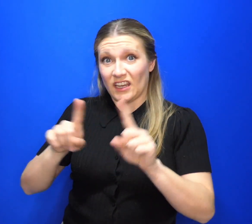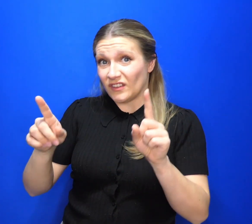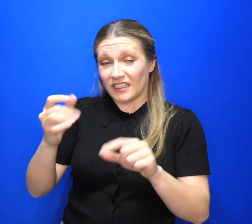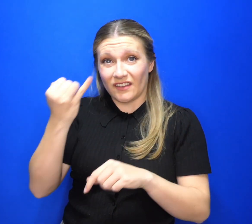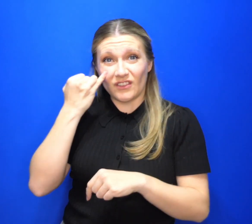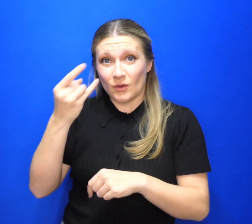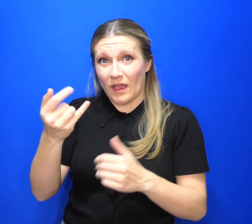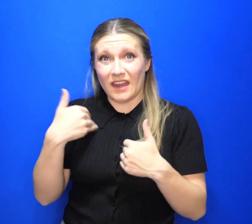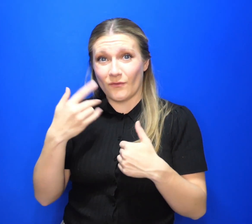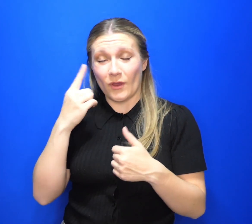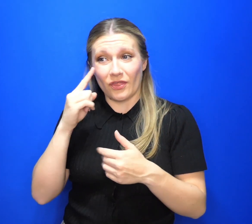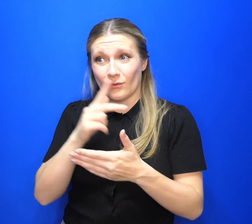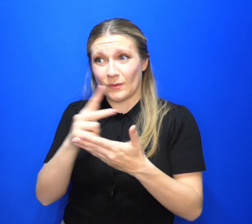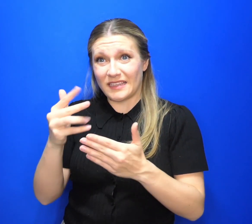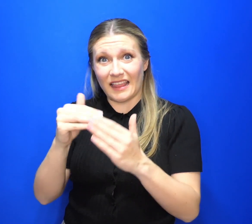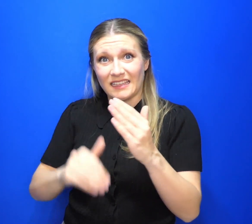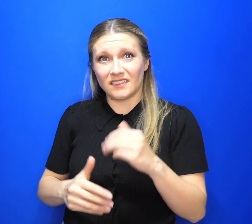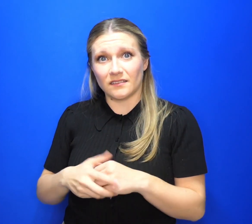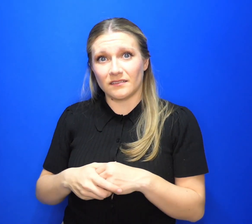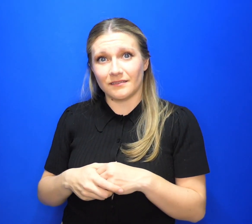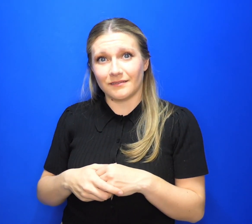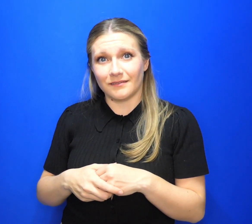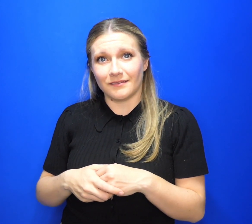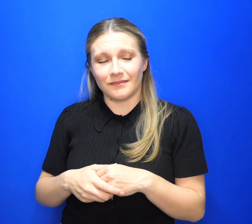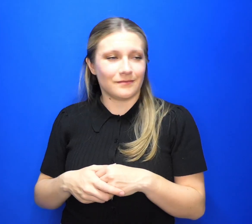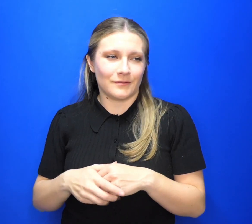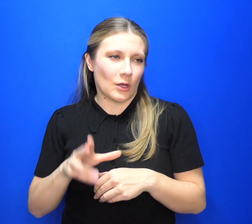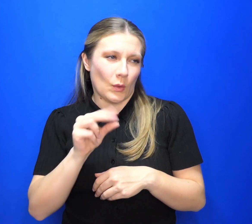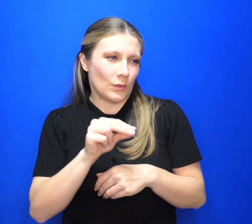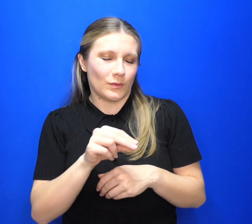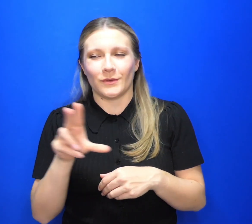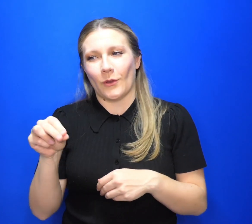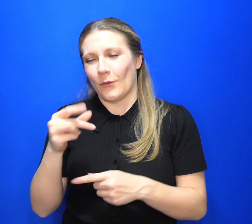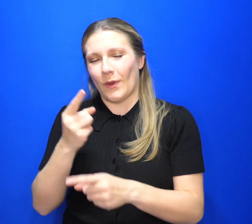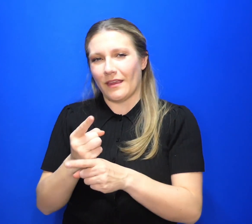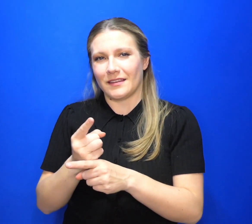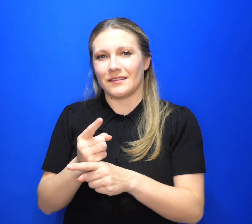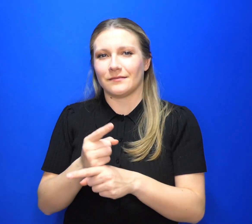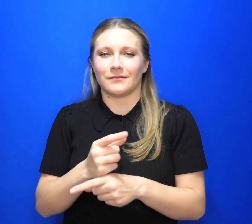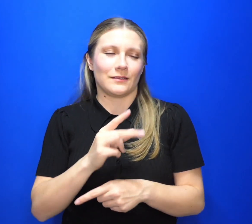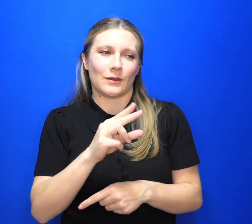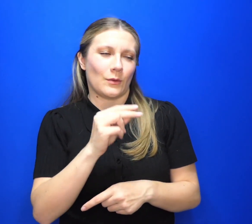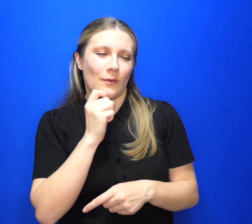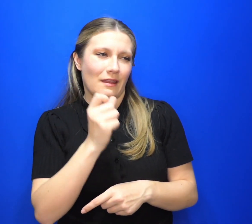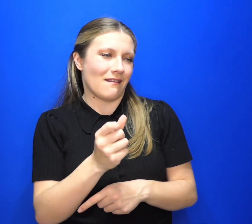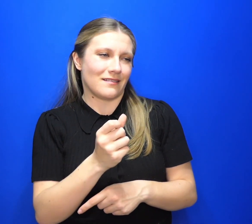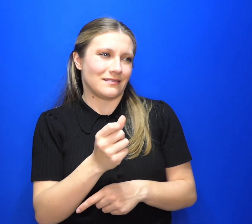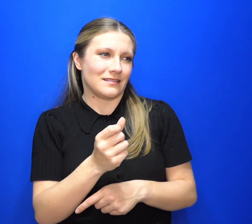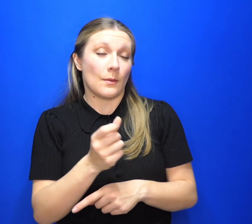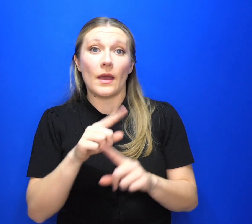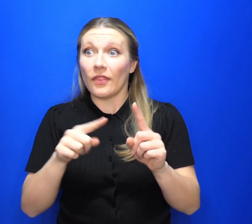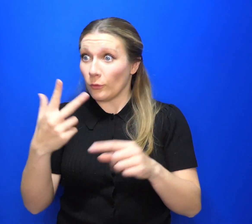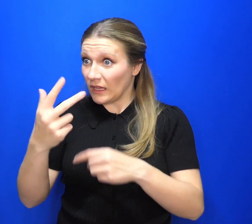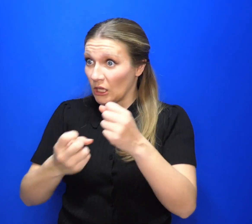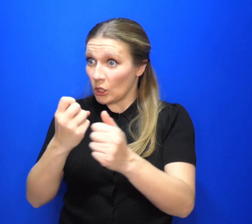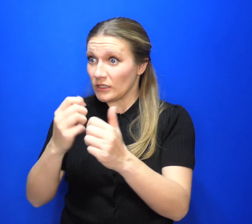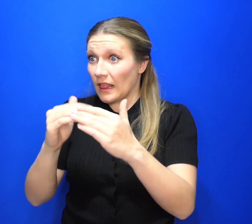No. No, right. But It would not. But 3 years less, God bless, we would like that. Right. Absolutely. Yeah. 3 years